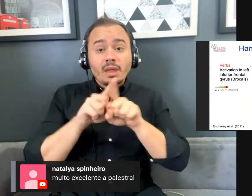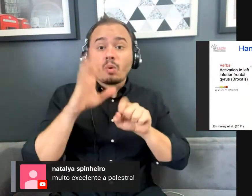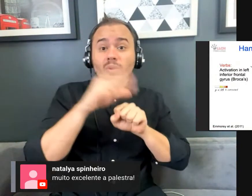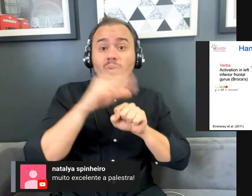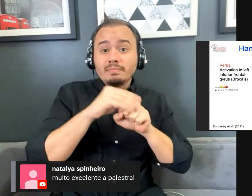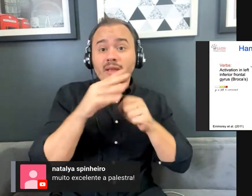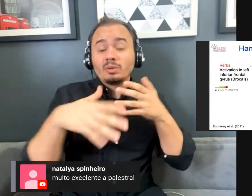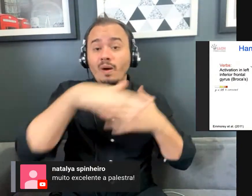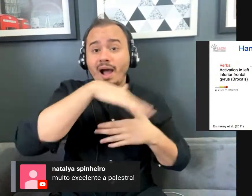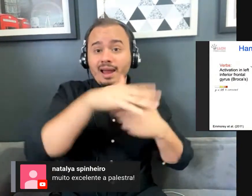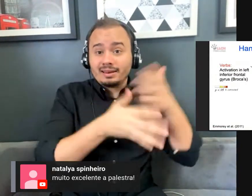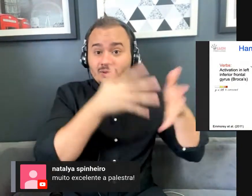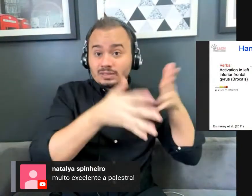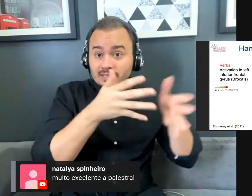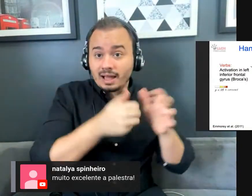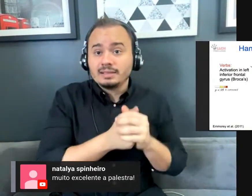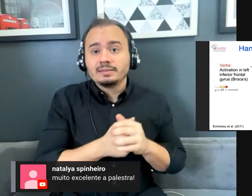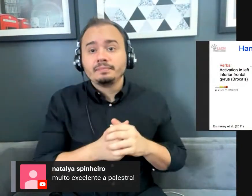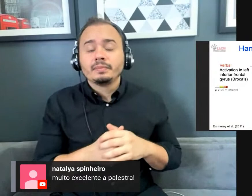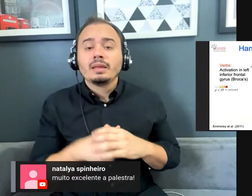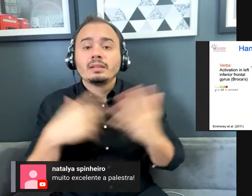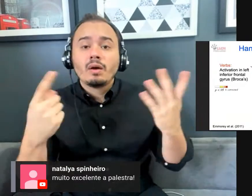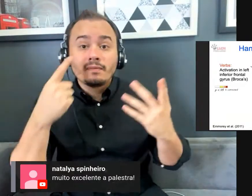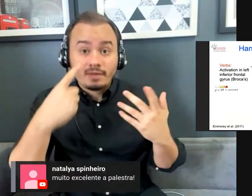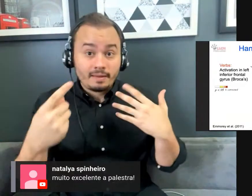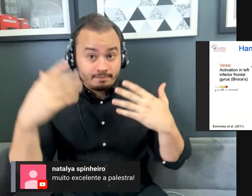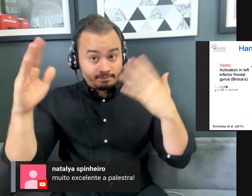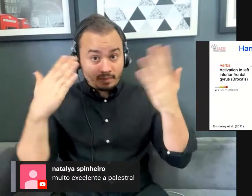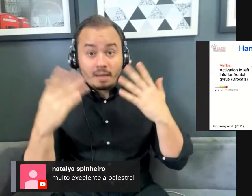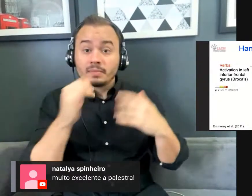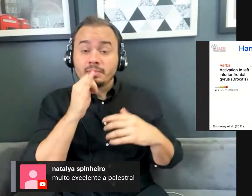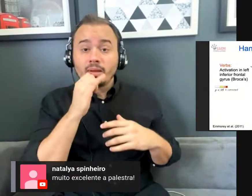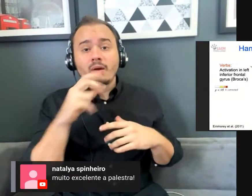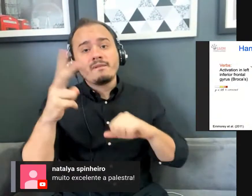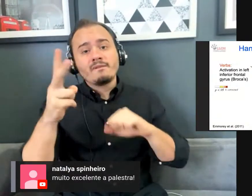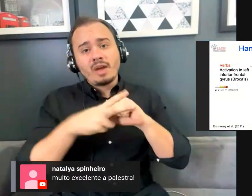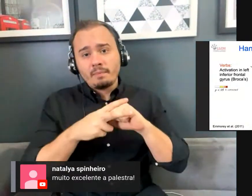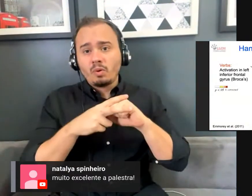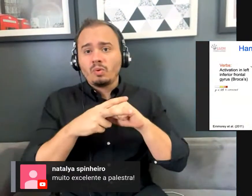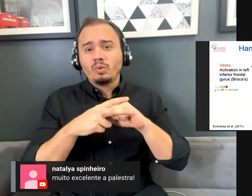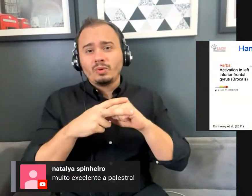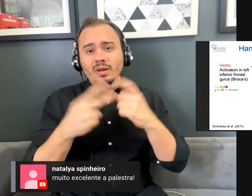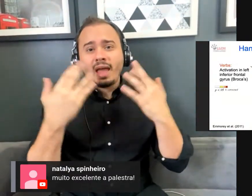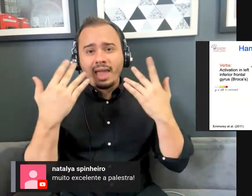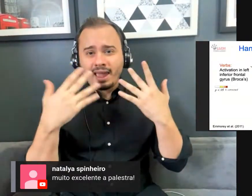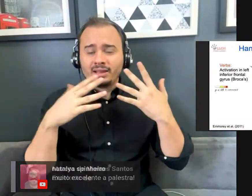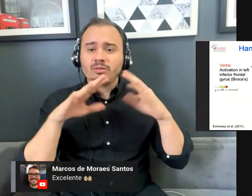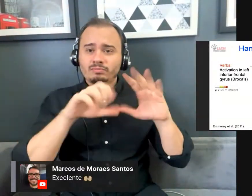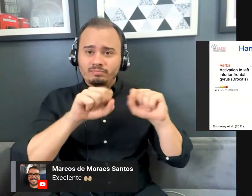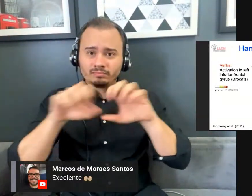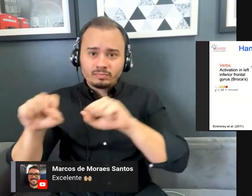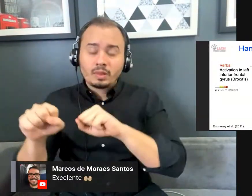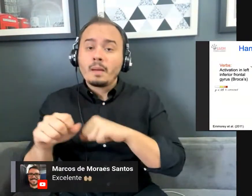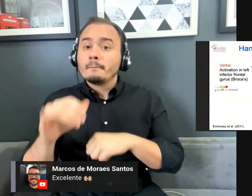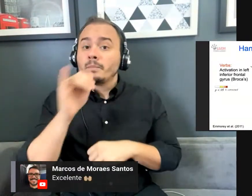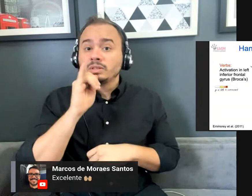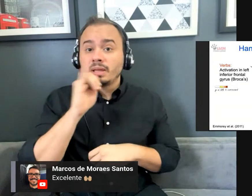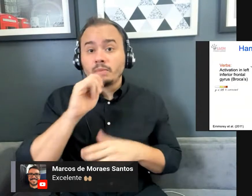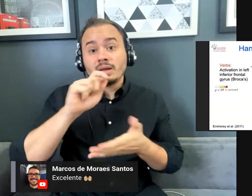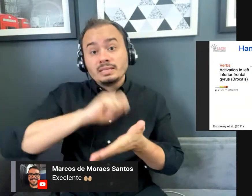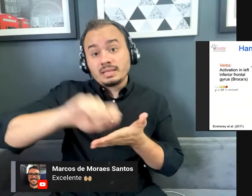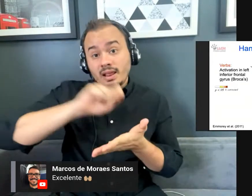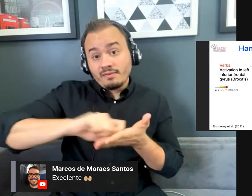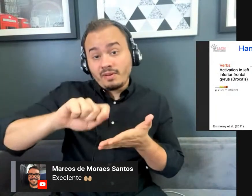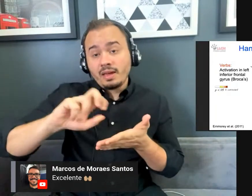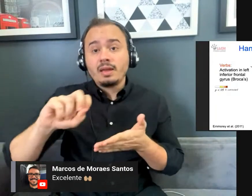those handling verbs or gestures. So when the signers were producing those handling verbs like write and hammer that looked